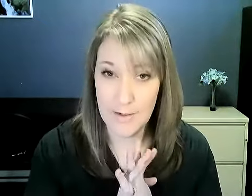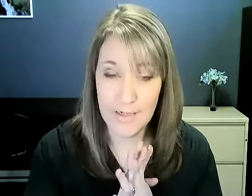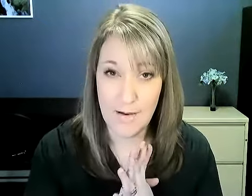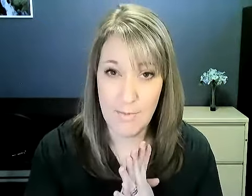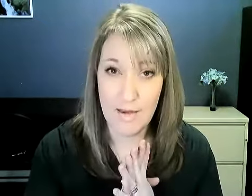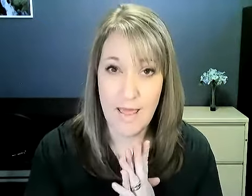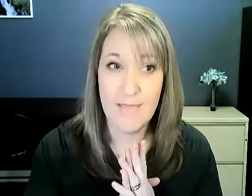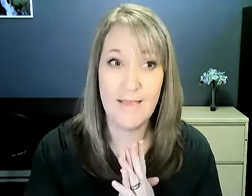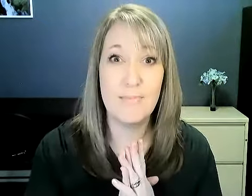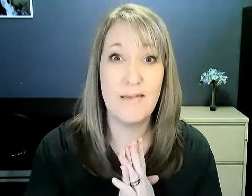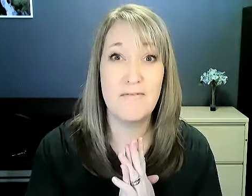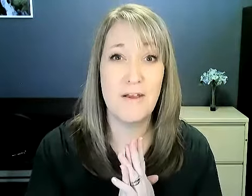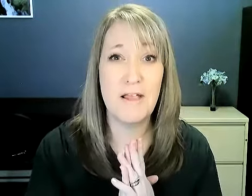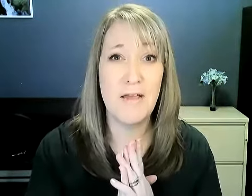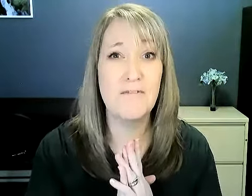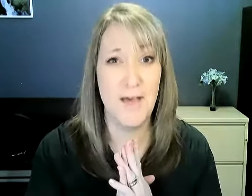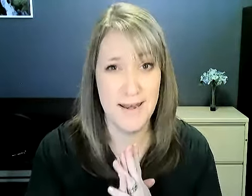very common and they can be very fun.